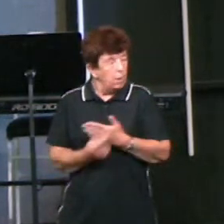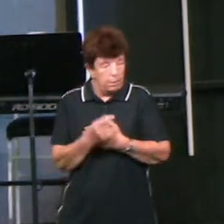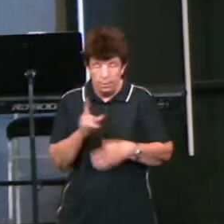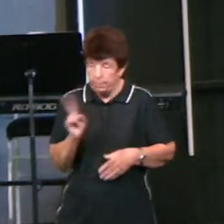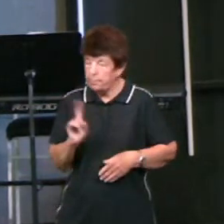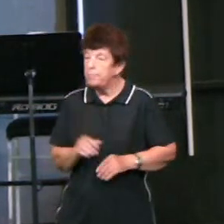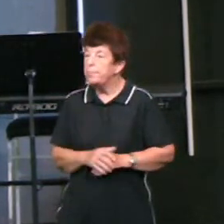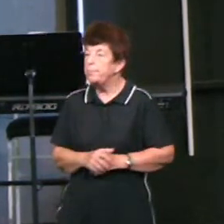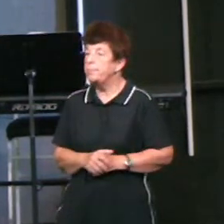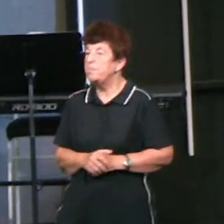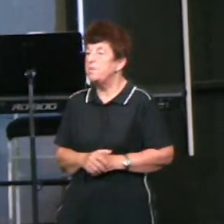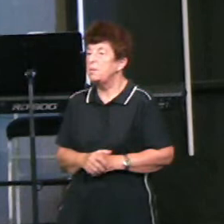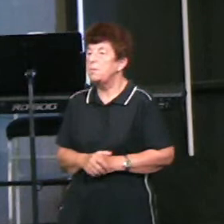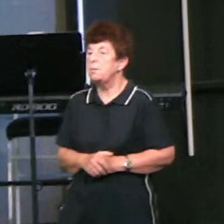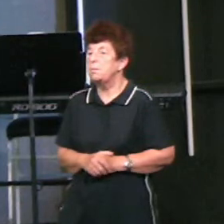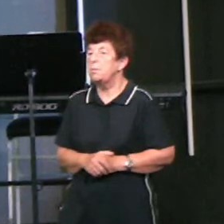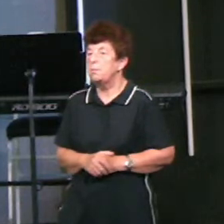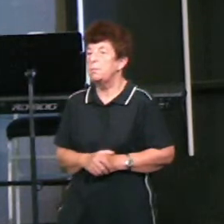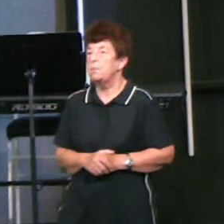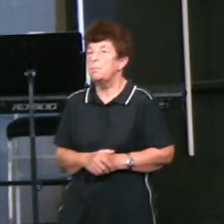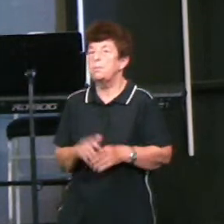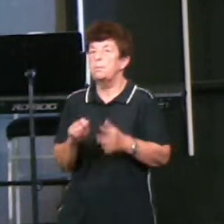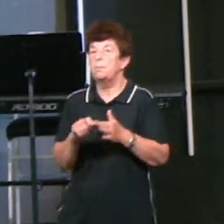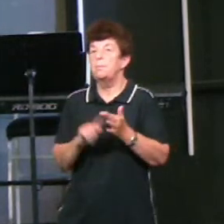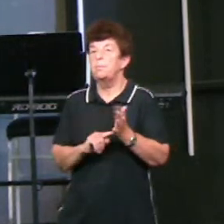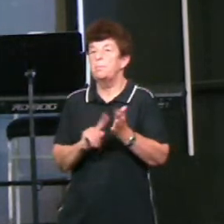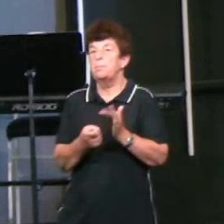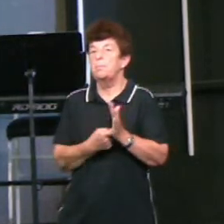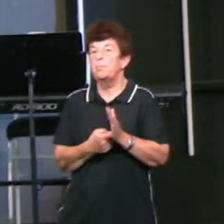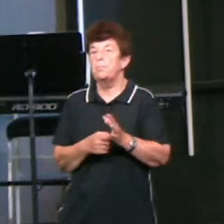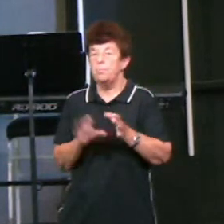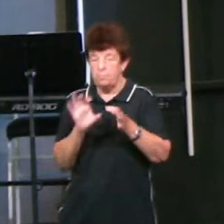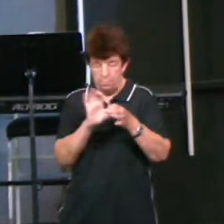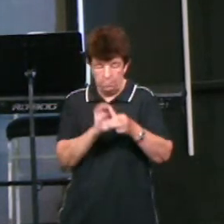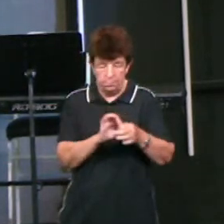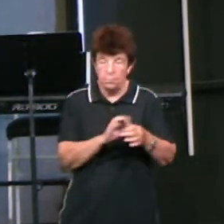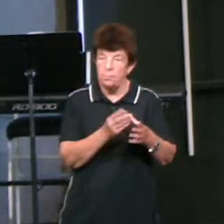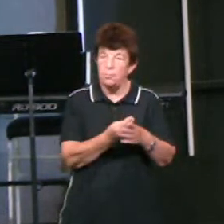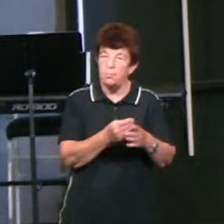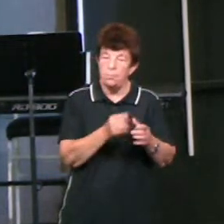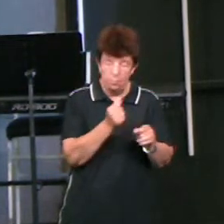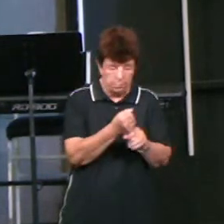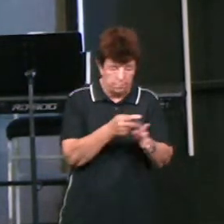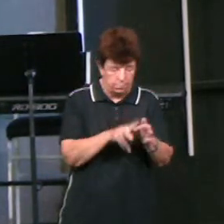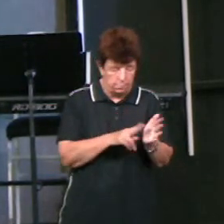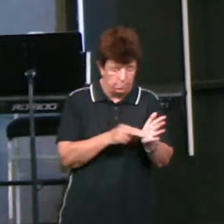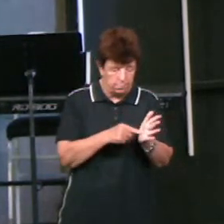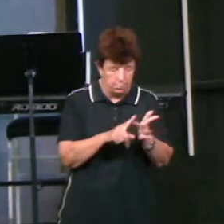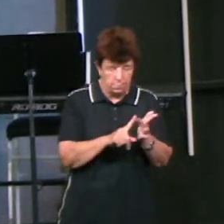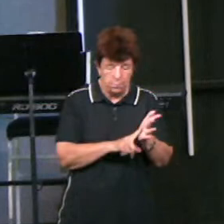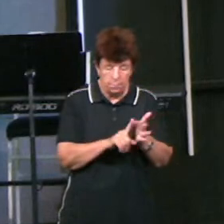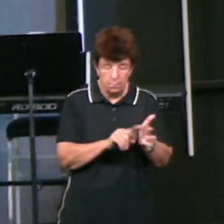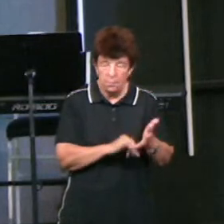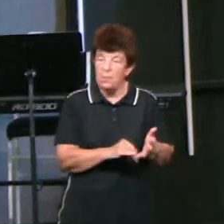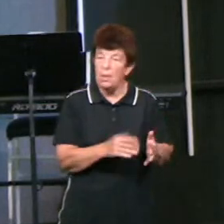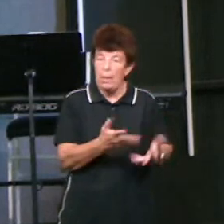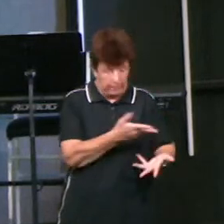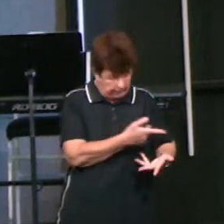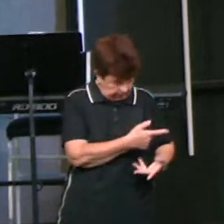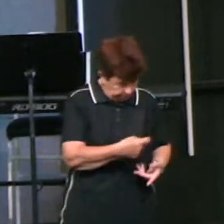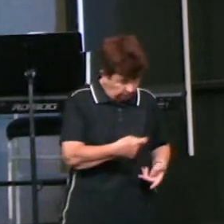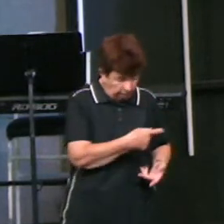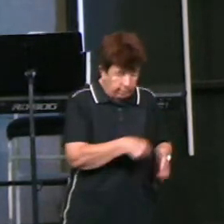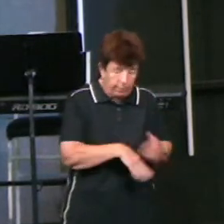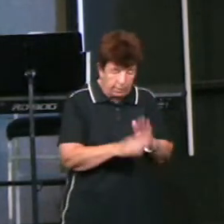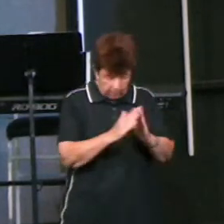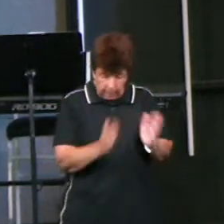here is Peter is relating with Gentiles, right? He's relating with them. He's inviting them